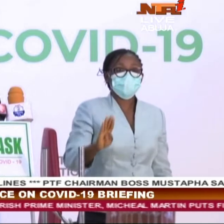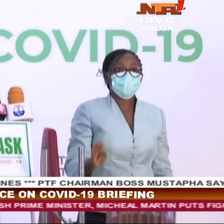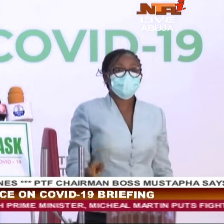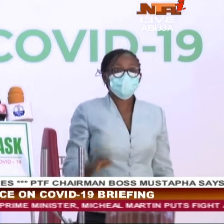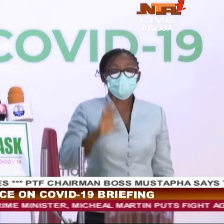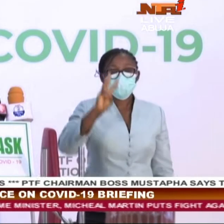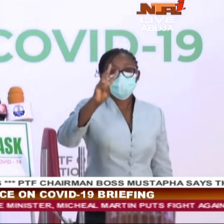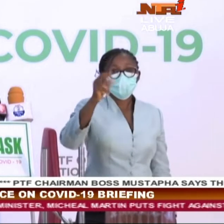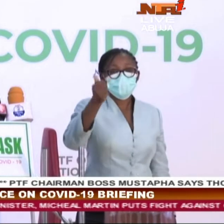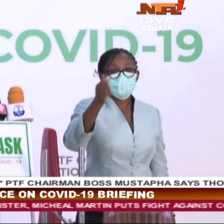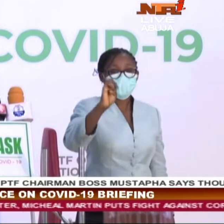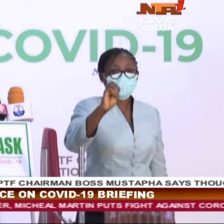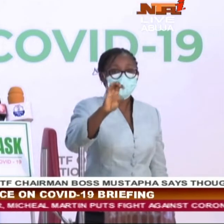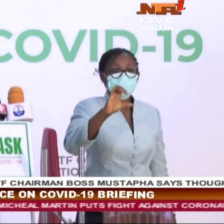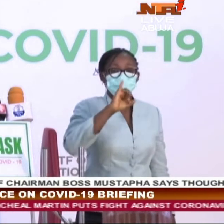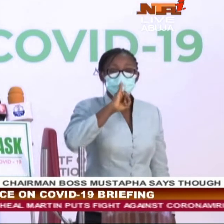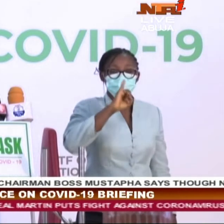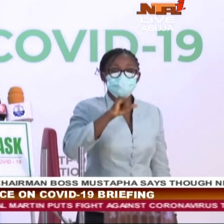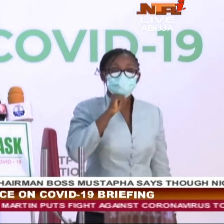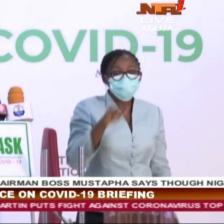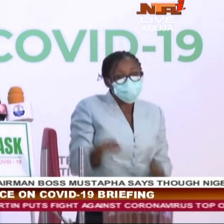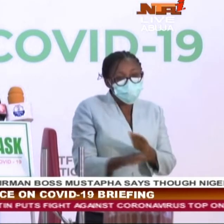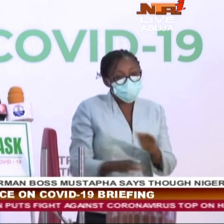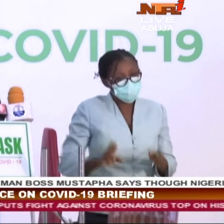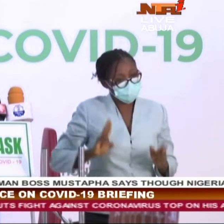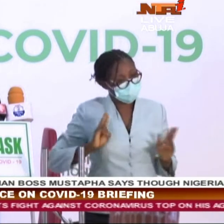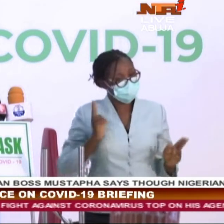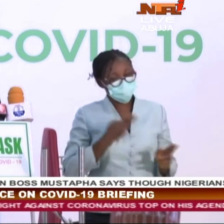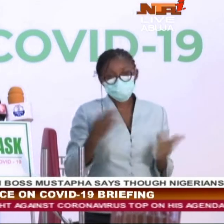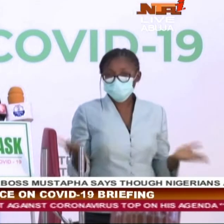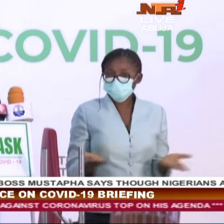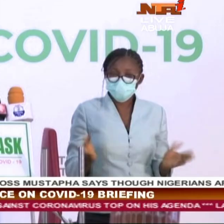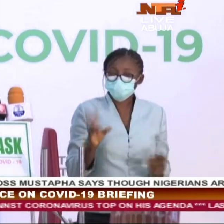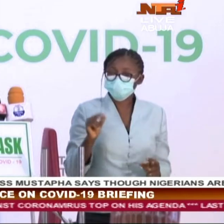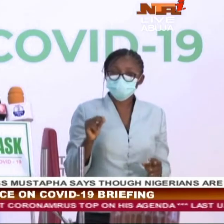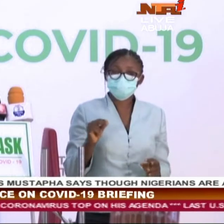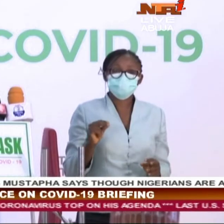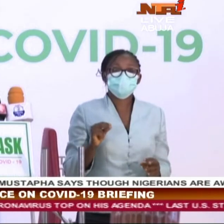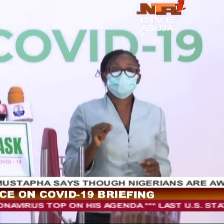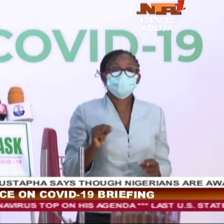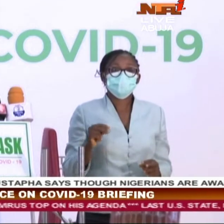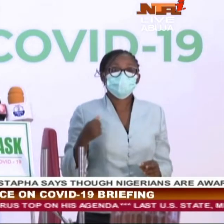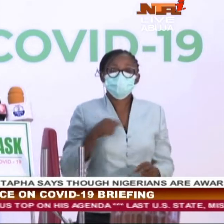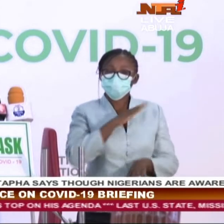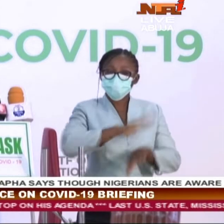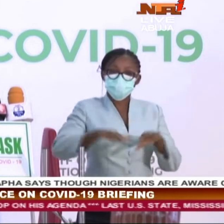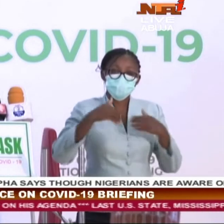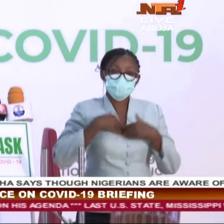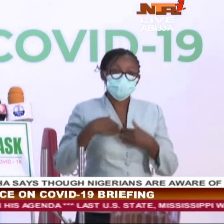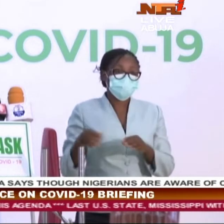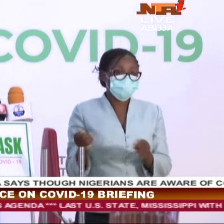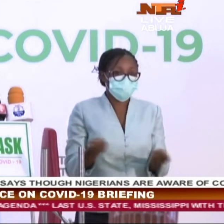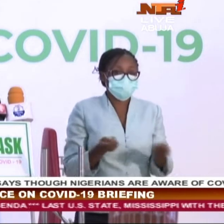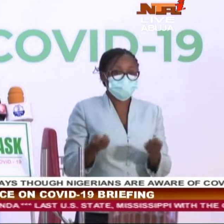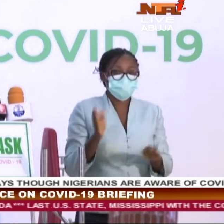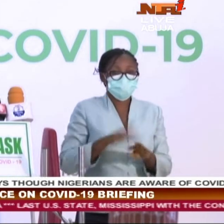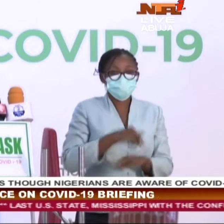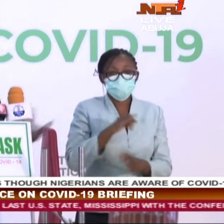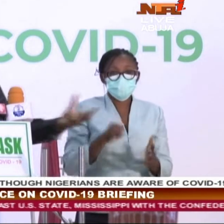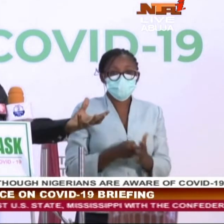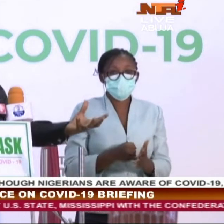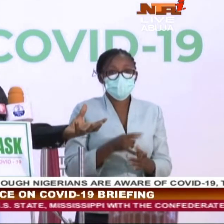WAEC is not under our exclusive control. The five Anglophone West African